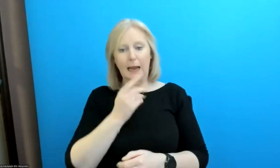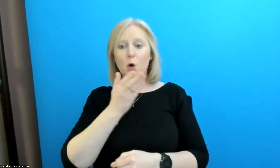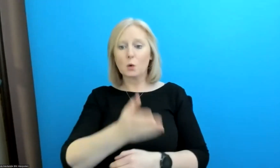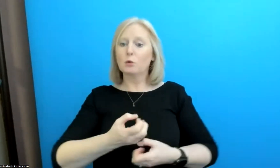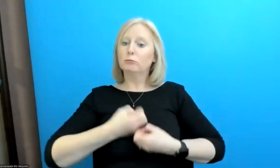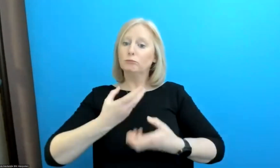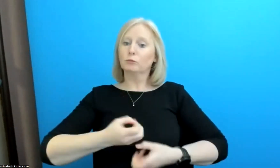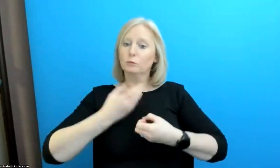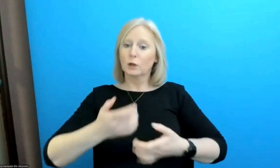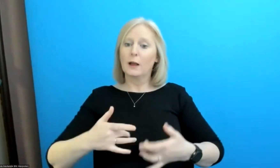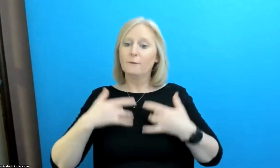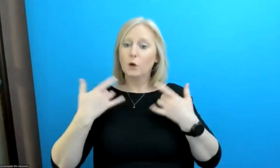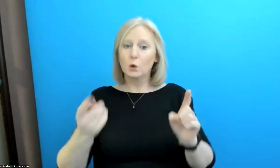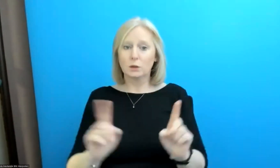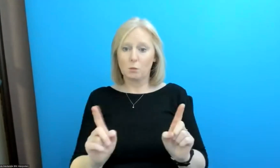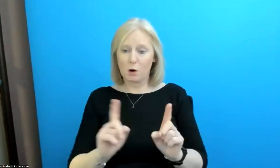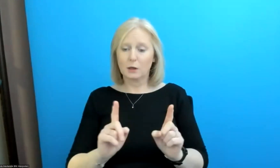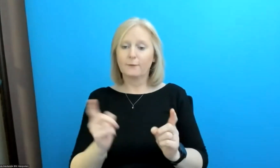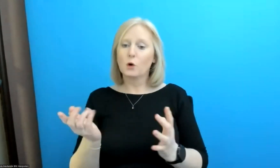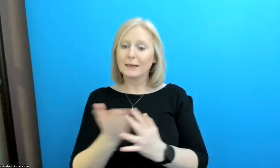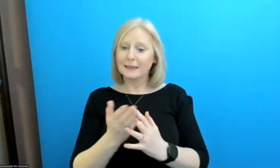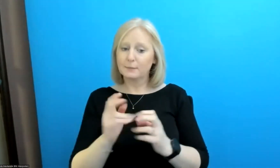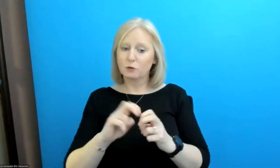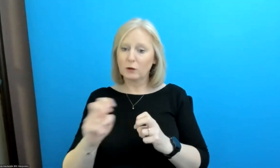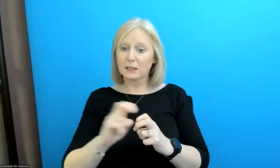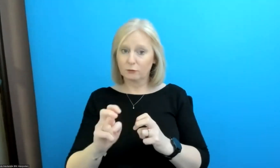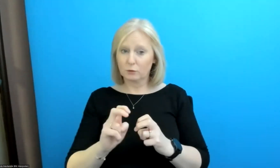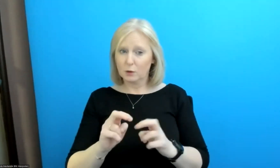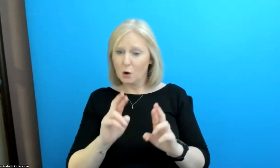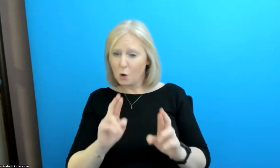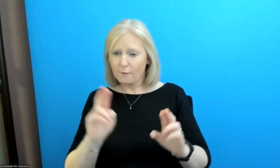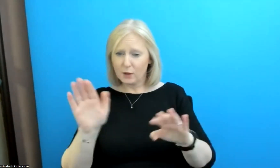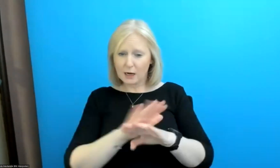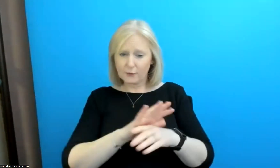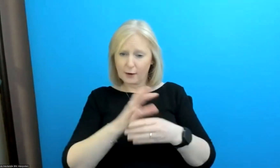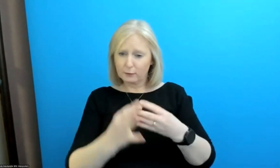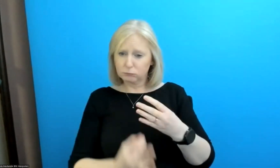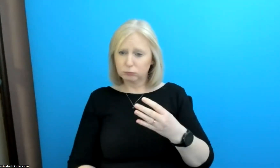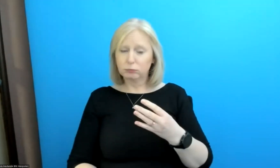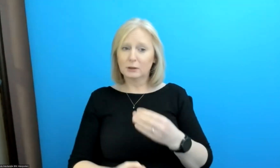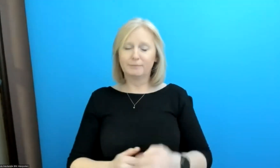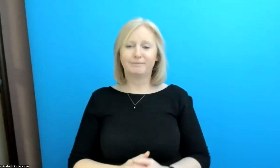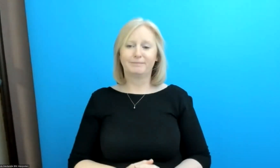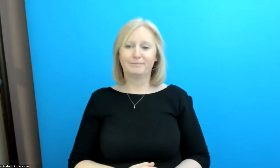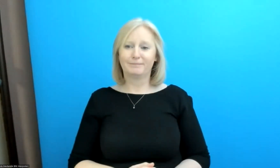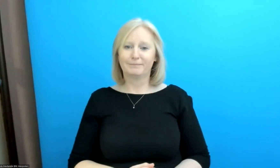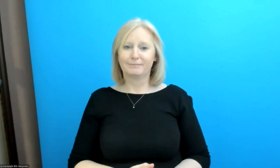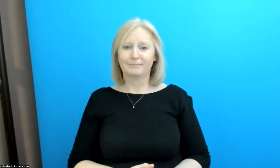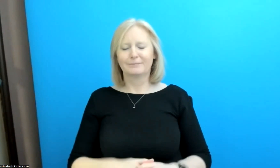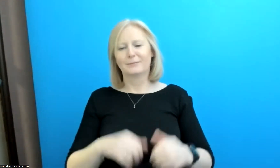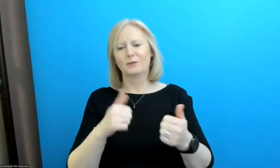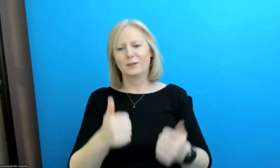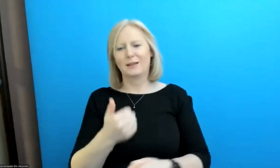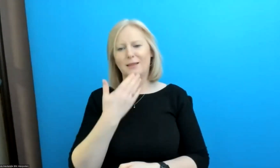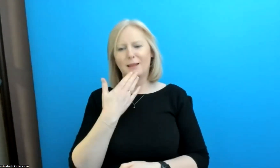with accessible travel. So that, I think, covers that. I hope I didn't miss anything. No, that's great. Thank